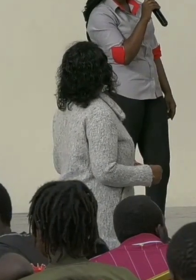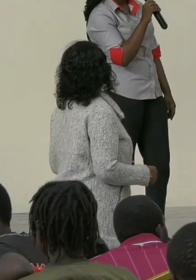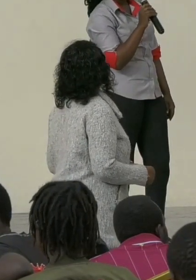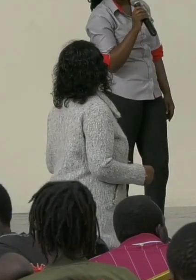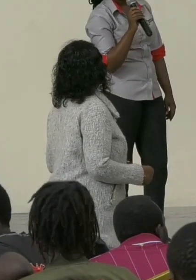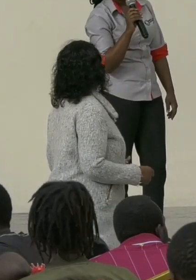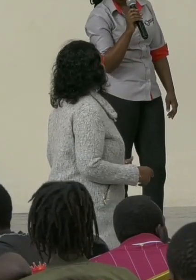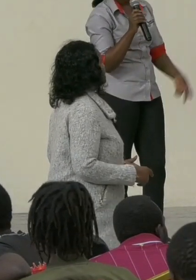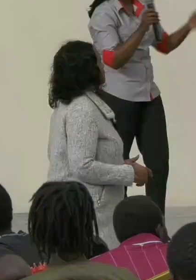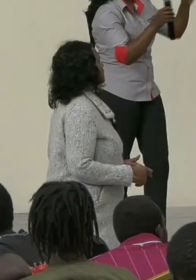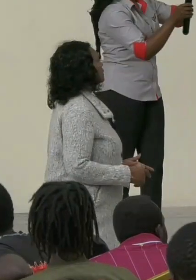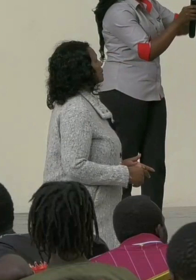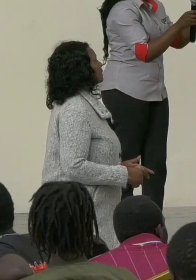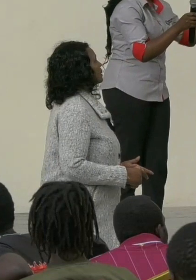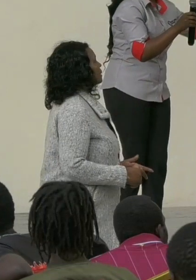So